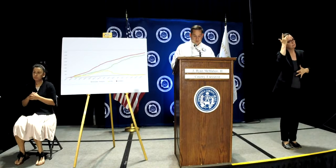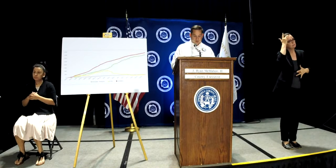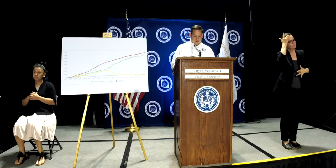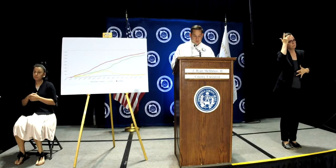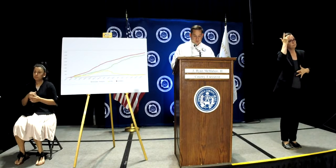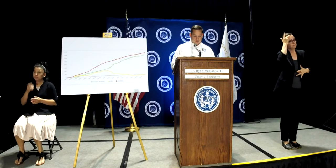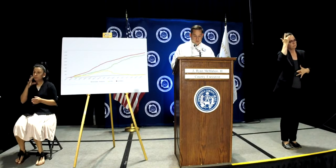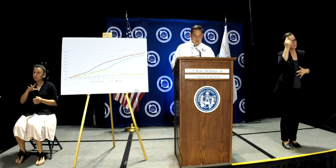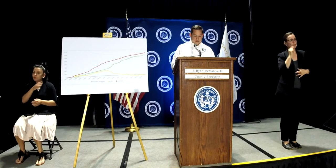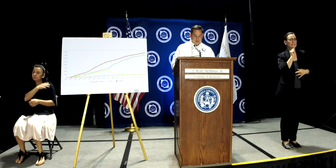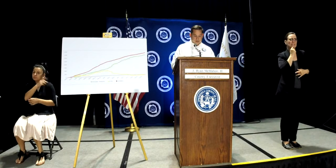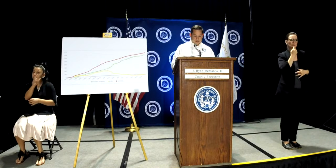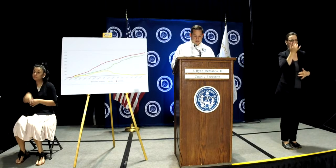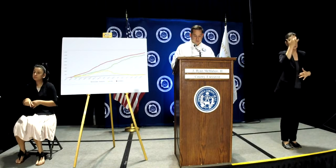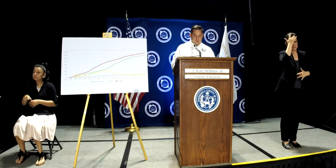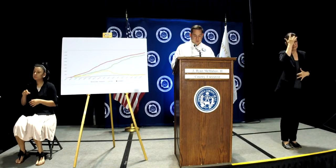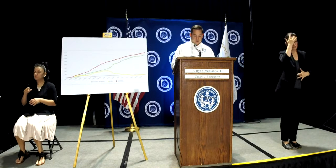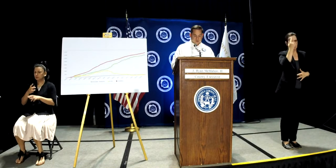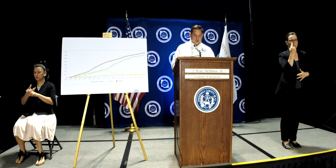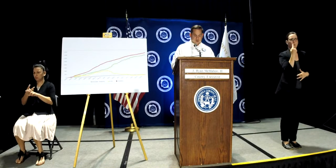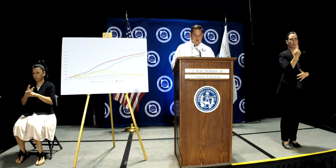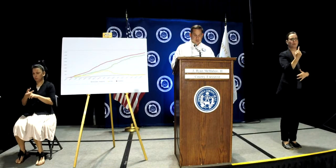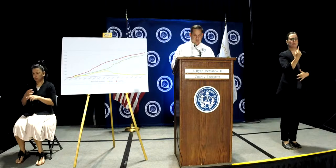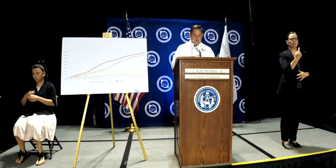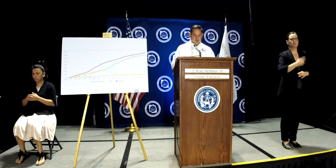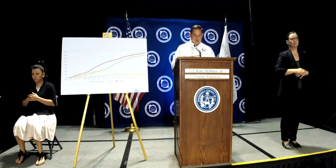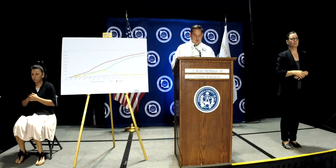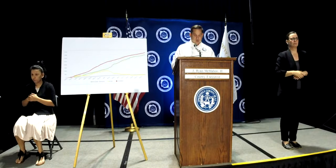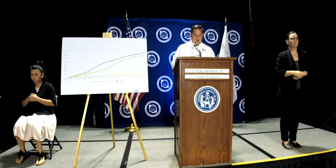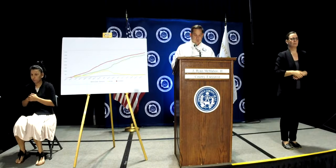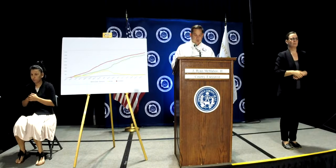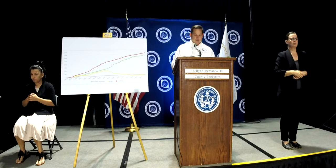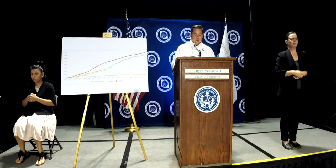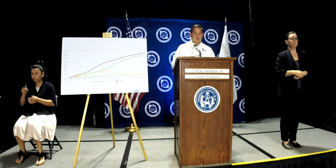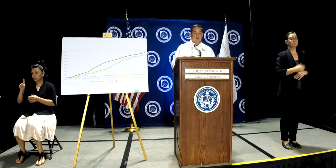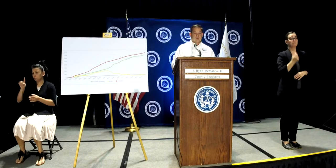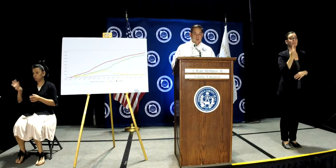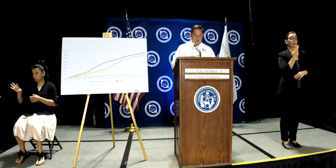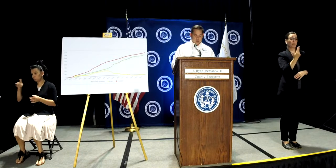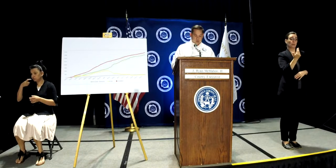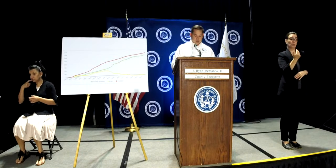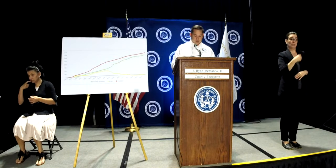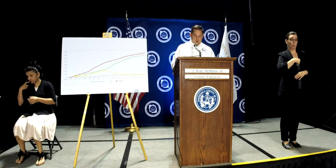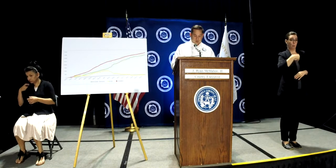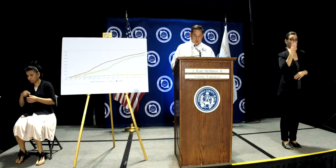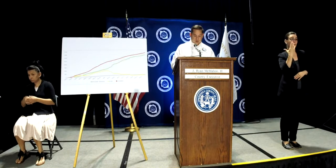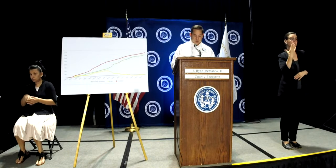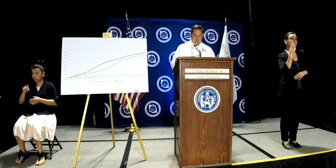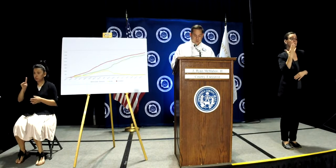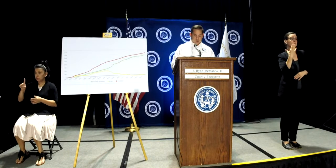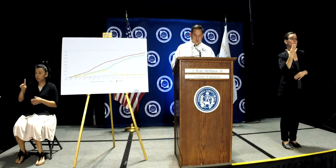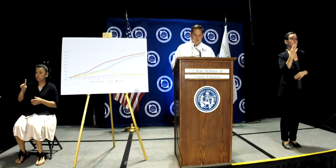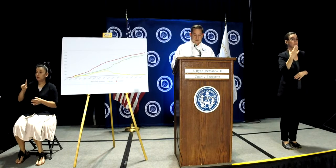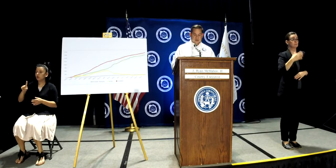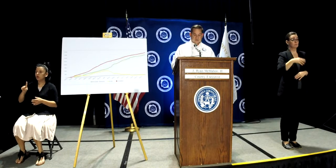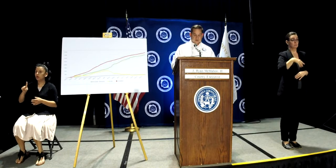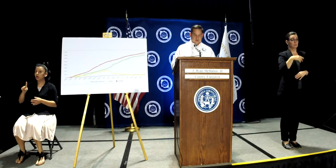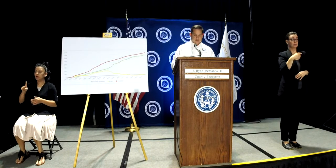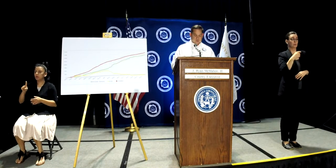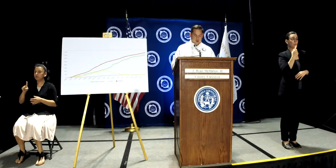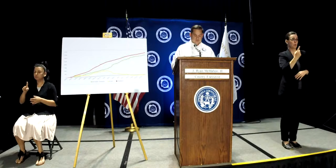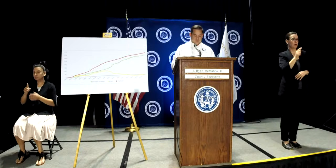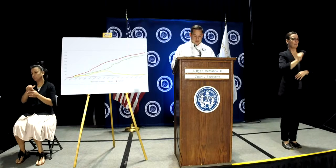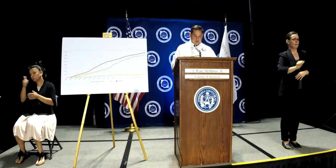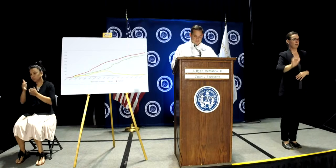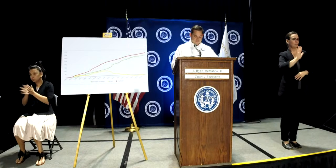Out of the, who's in the hospital, 13 Caucasian, 1 Asian, and 2 patients who have not given us